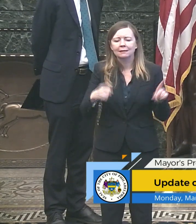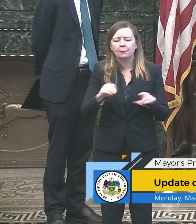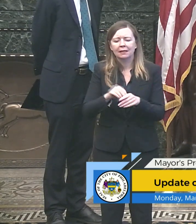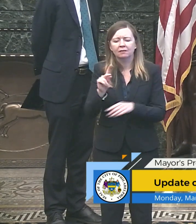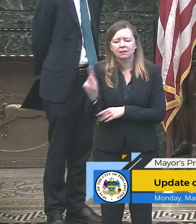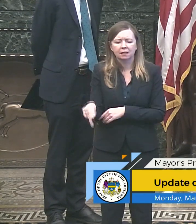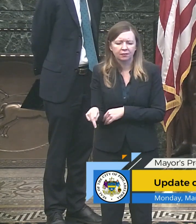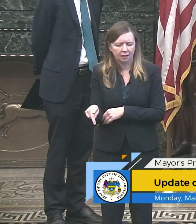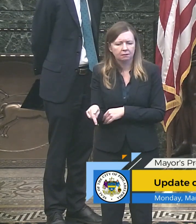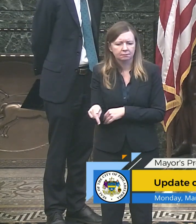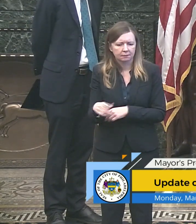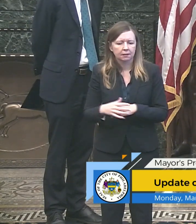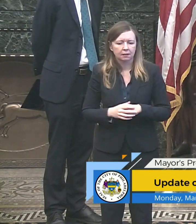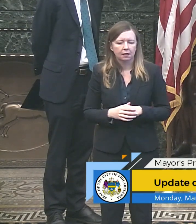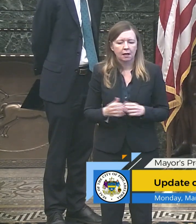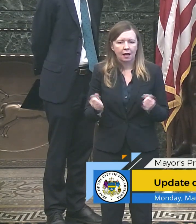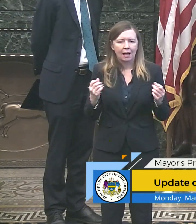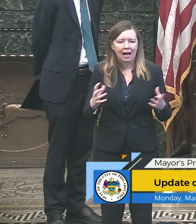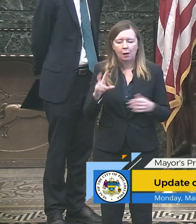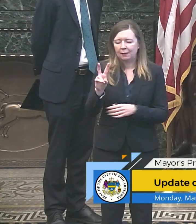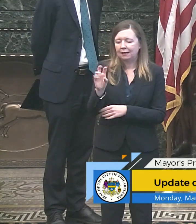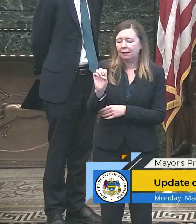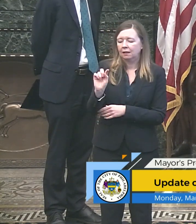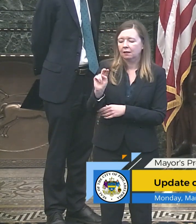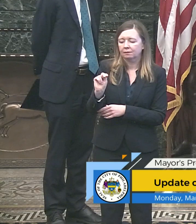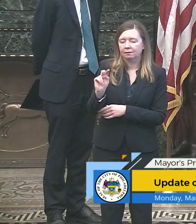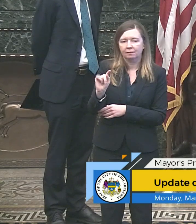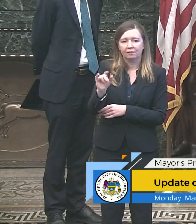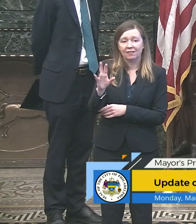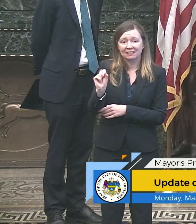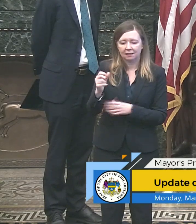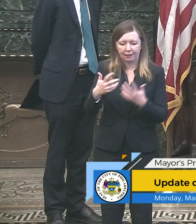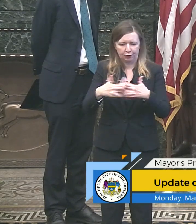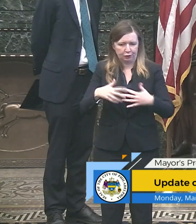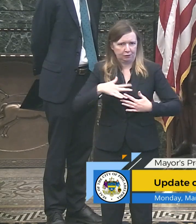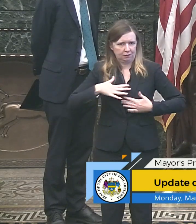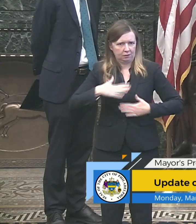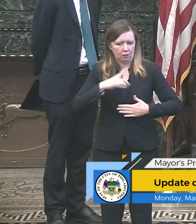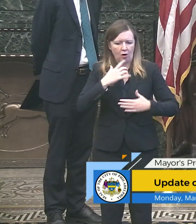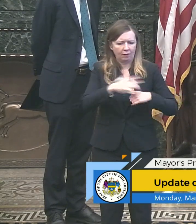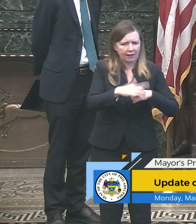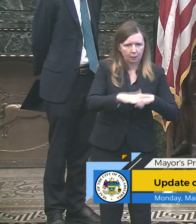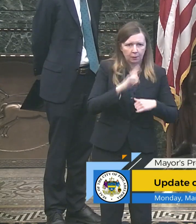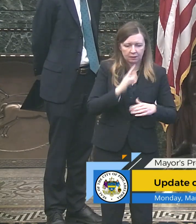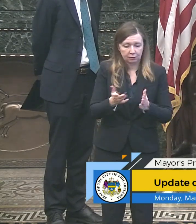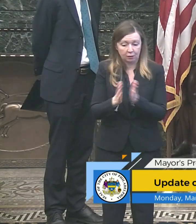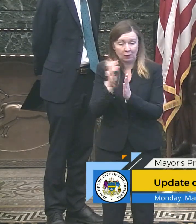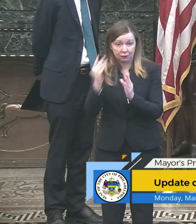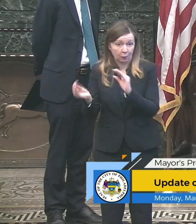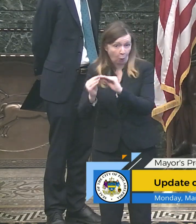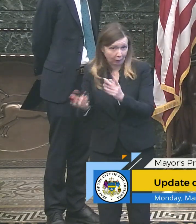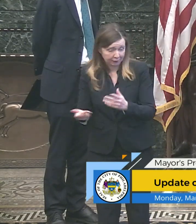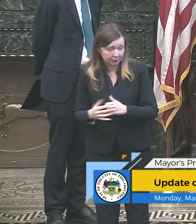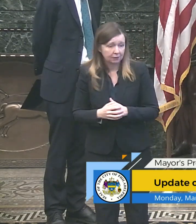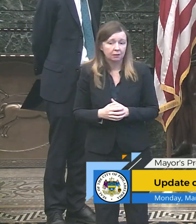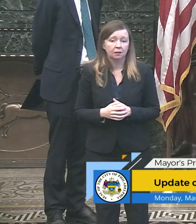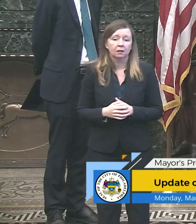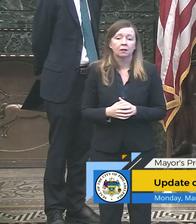local usage, if how many ventilators are available, and if there are requests to get more.